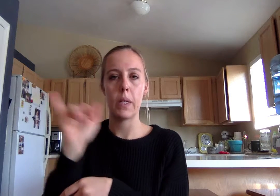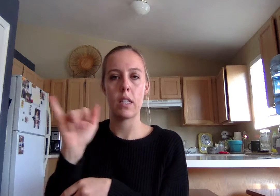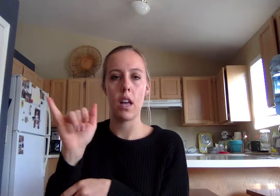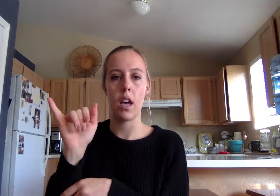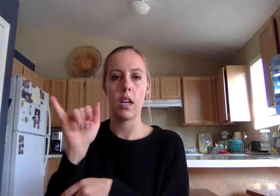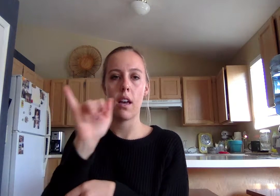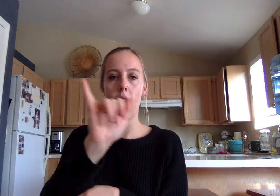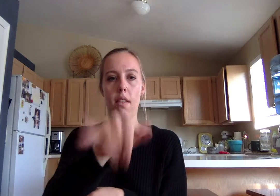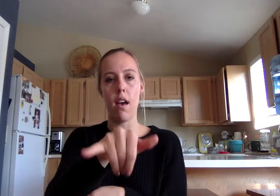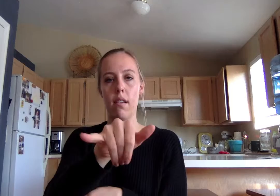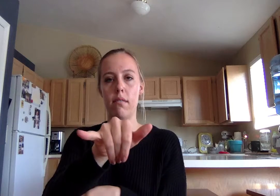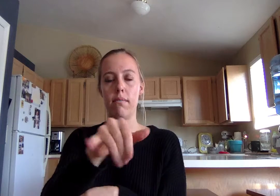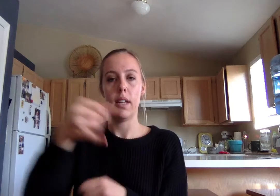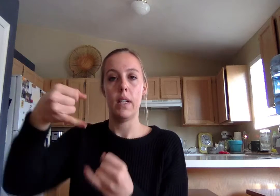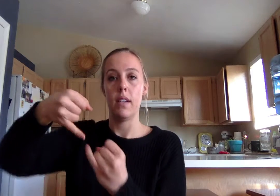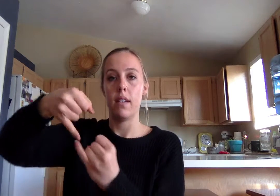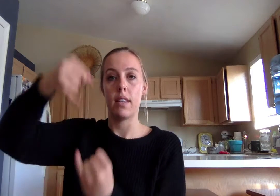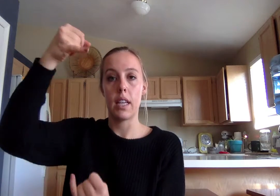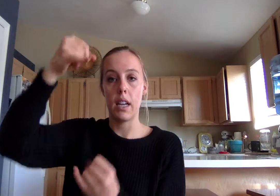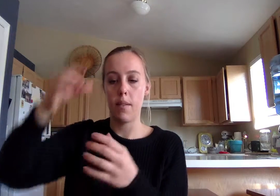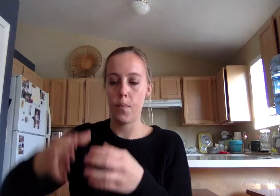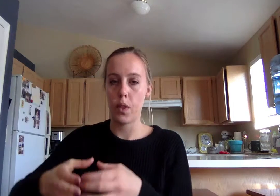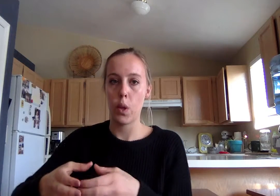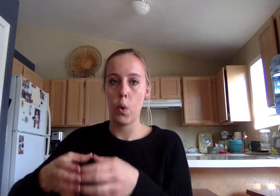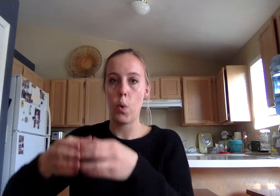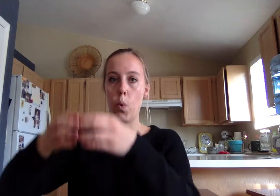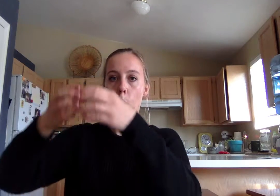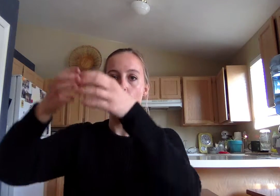that is going to look something like this. And a nice tall skinny bottle.